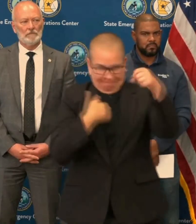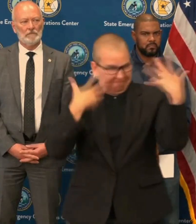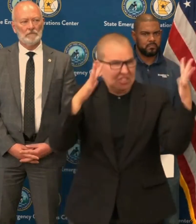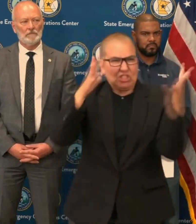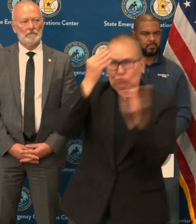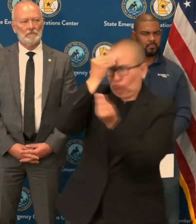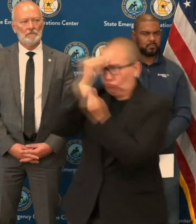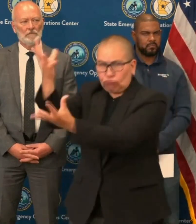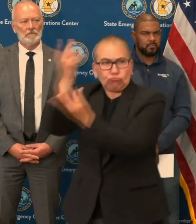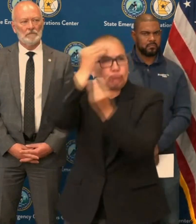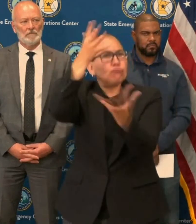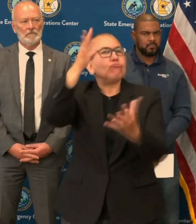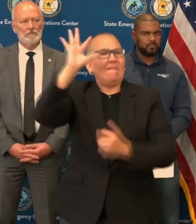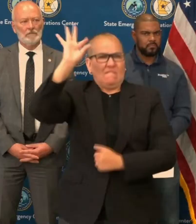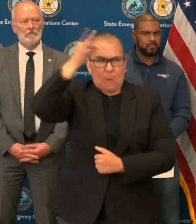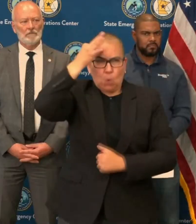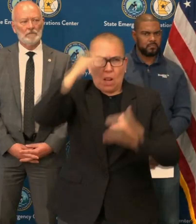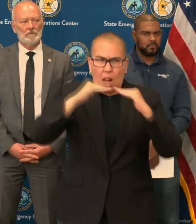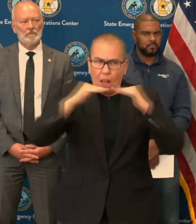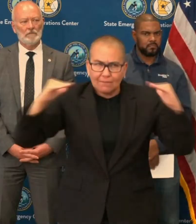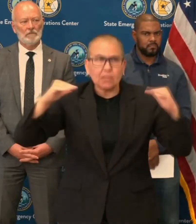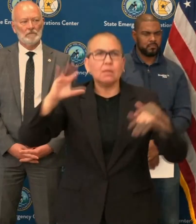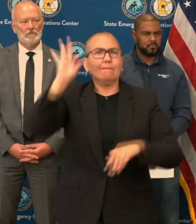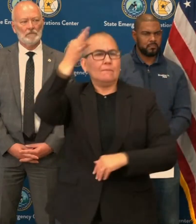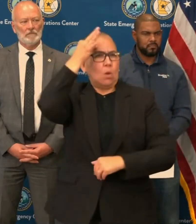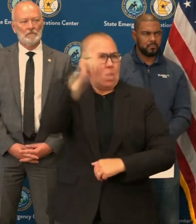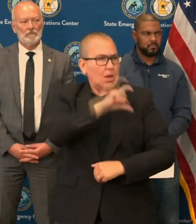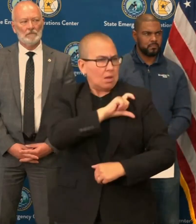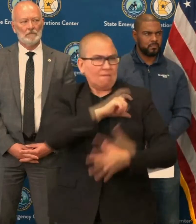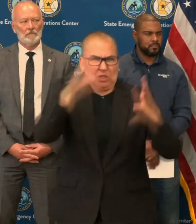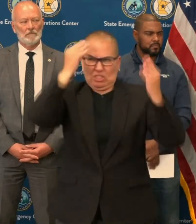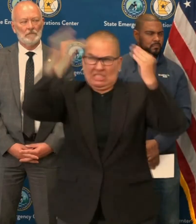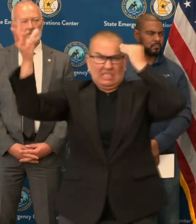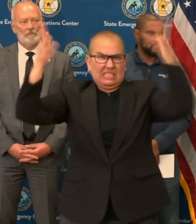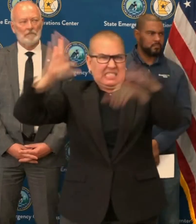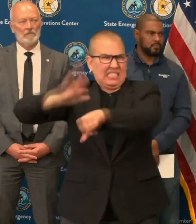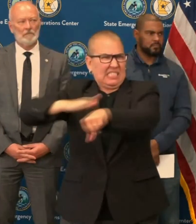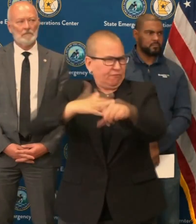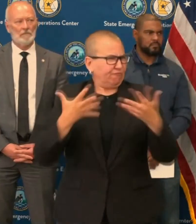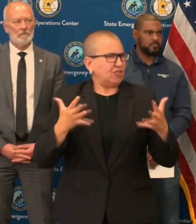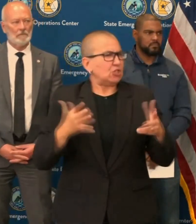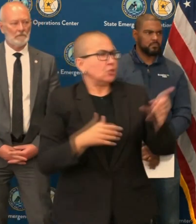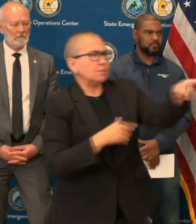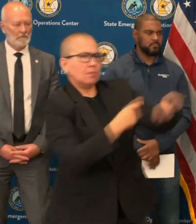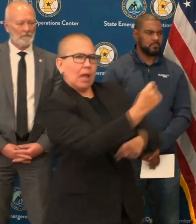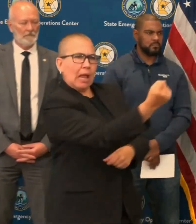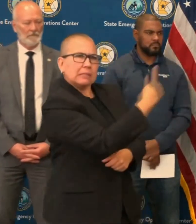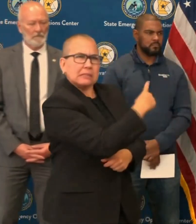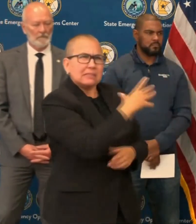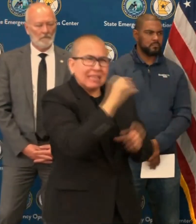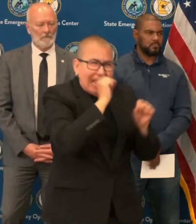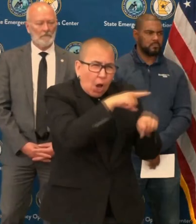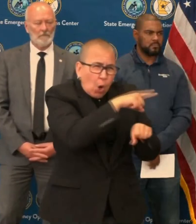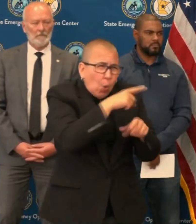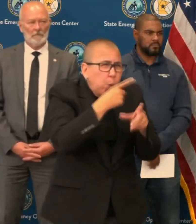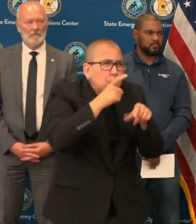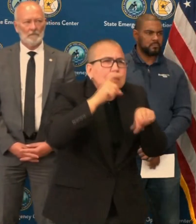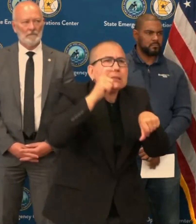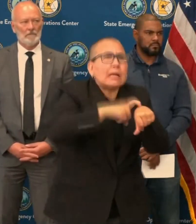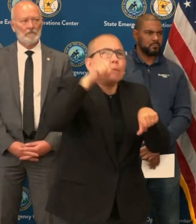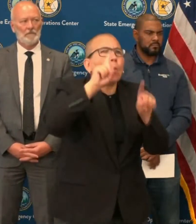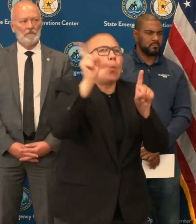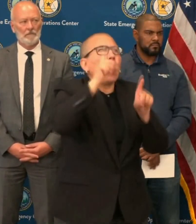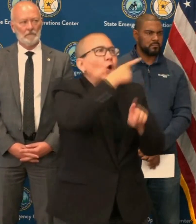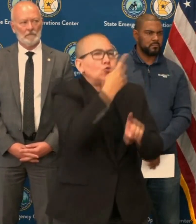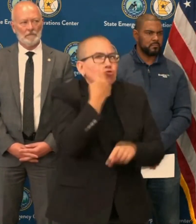federal authorities that are relevant to this investigation. We will continue to be. Are you able to share the time or location that photo was taken